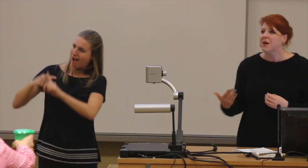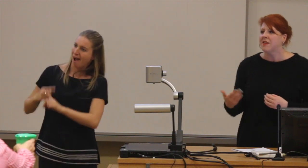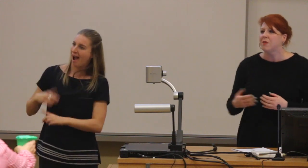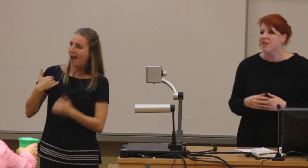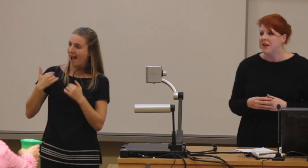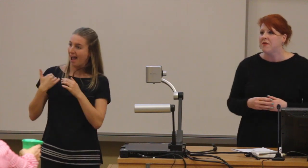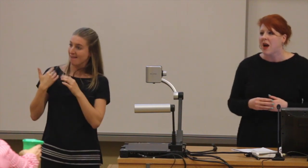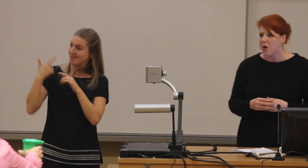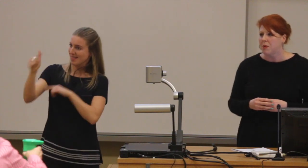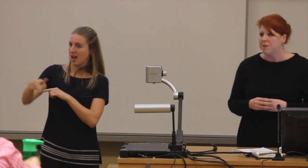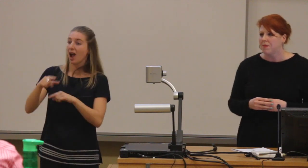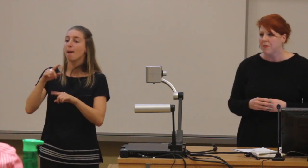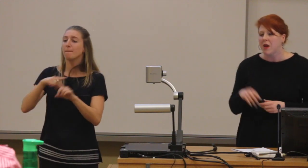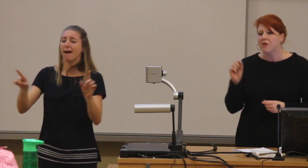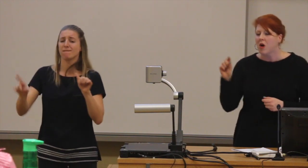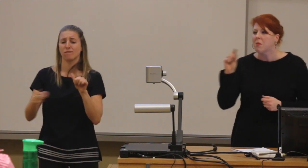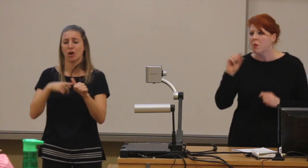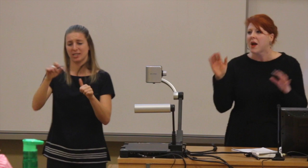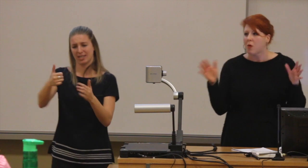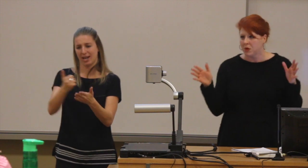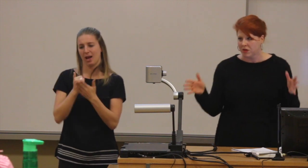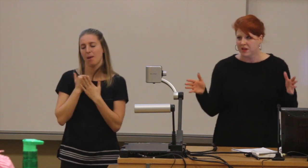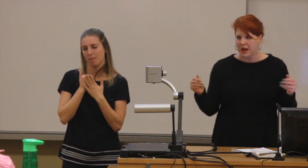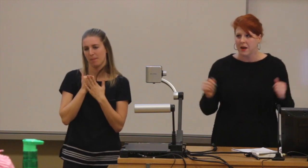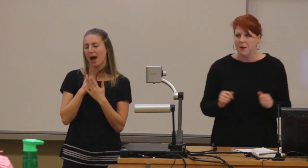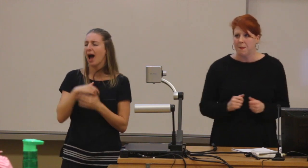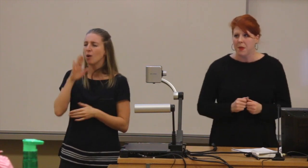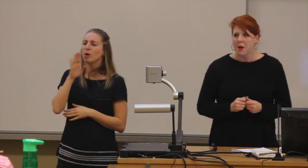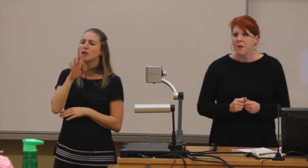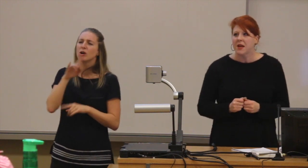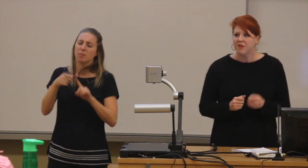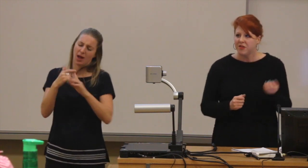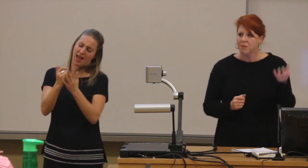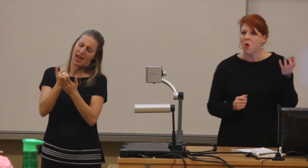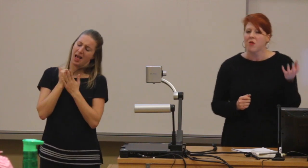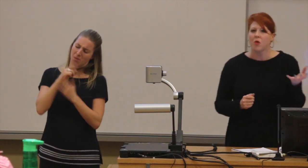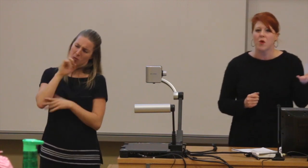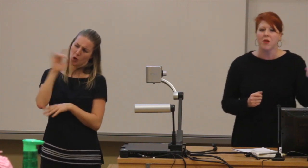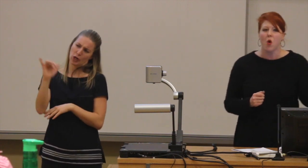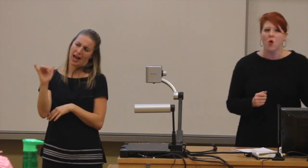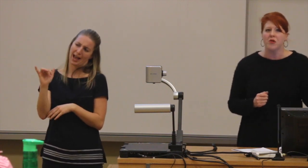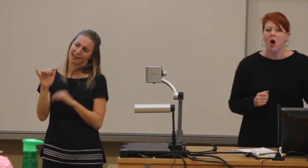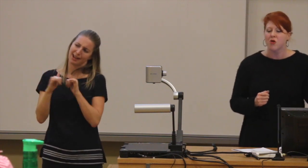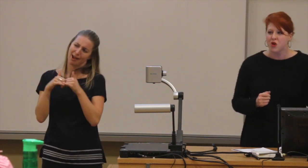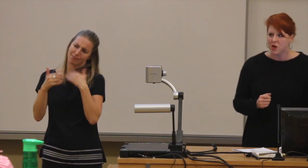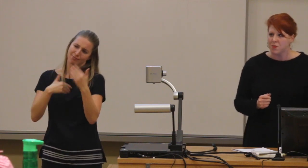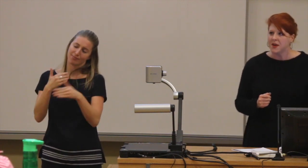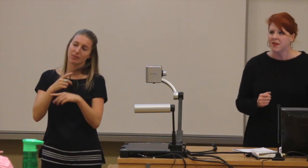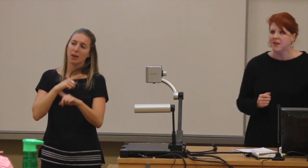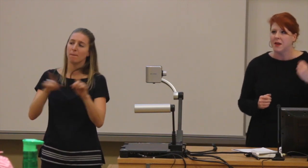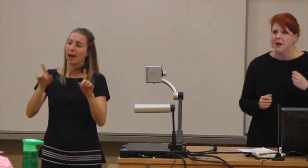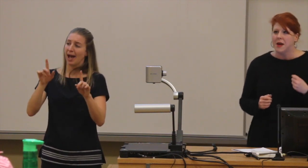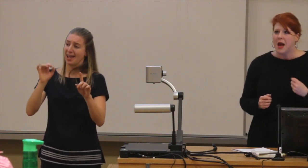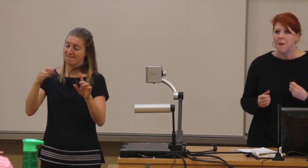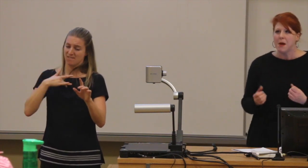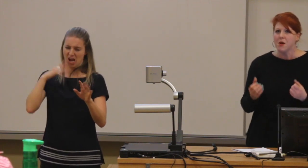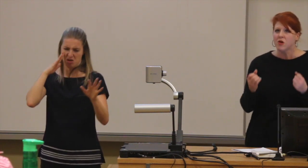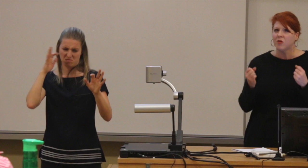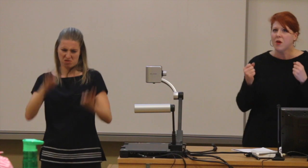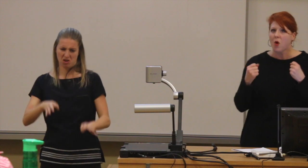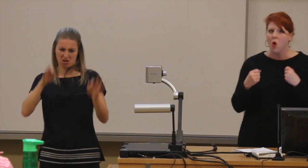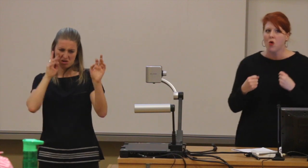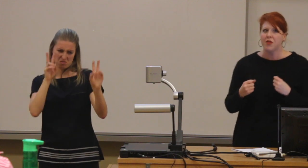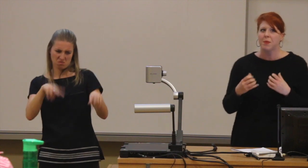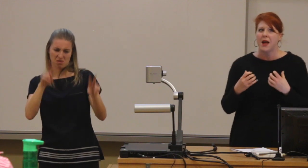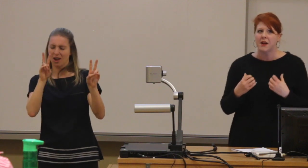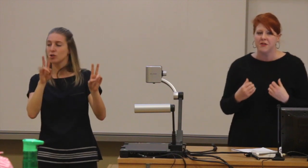after somebody has received help. And I'll talk about what help looks like. But yeah, it's just important to withhold our judgments and maybe